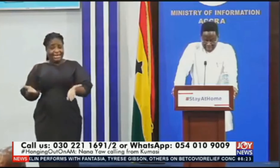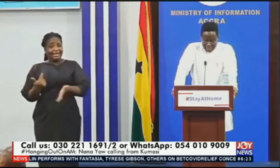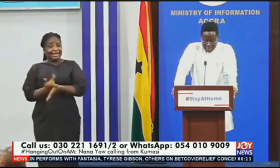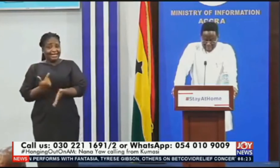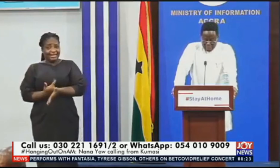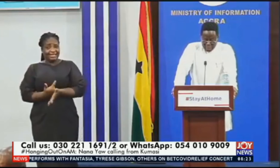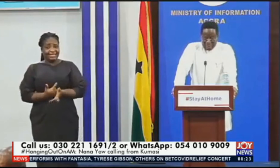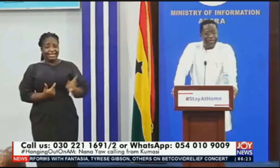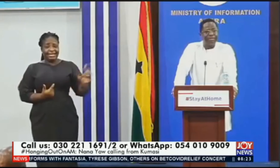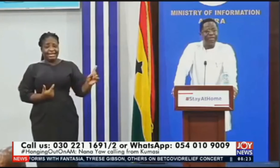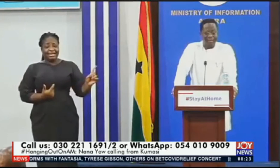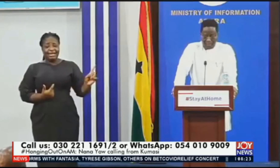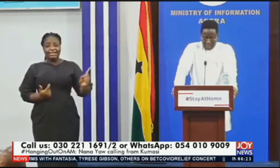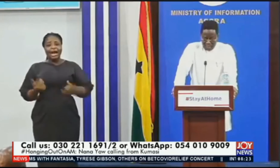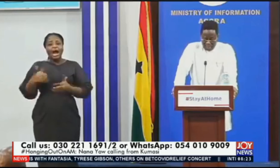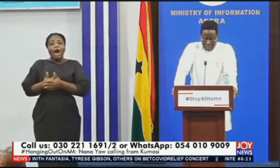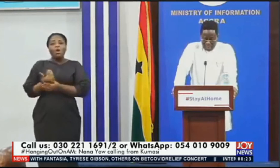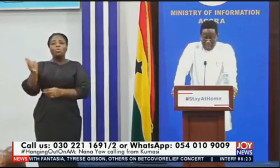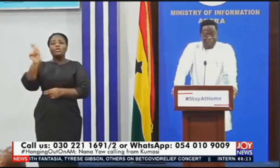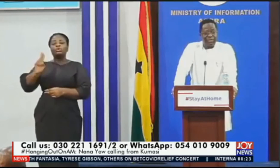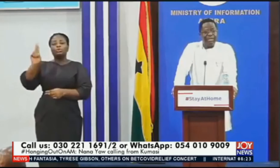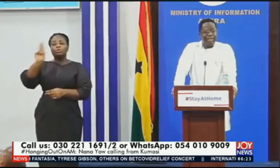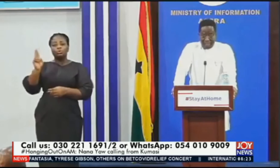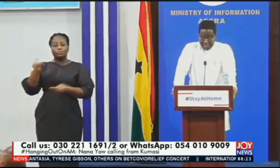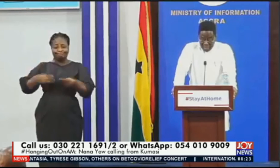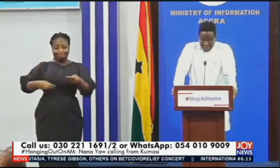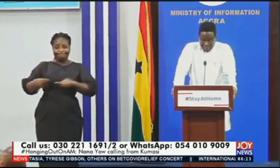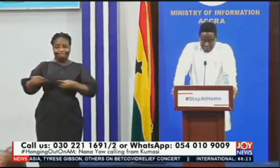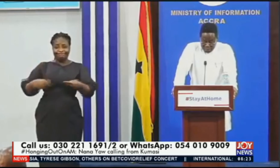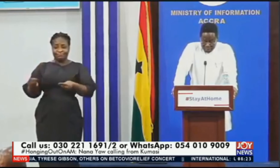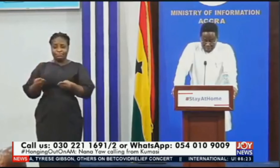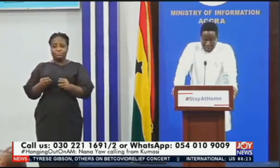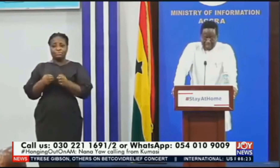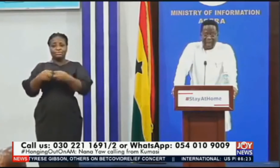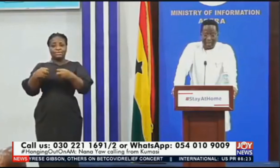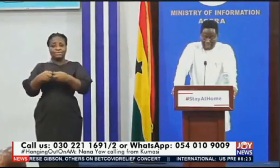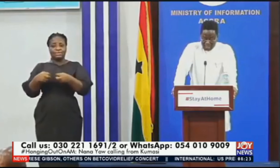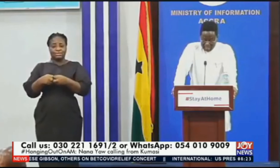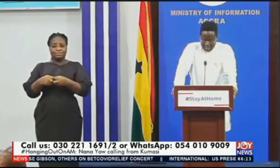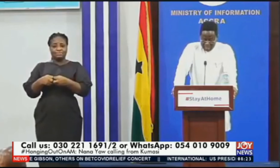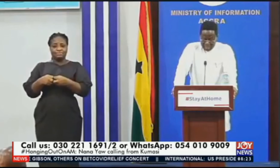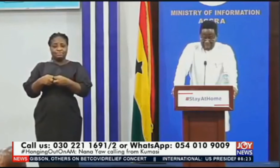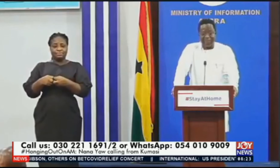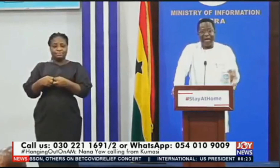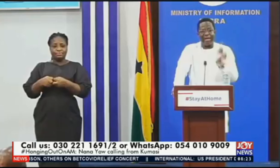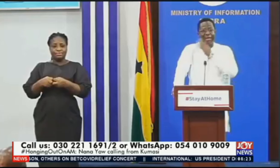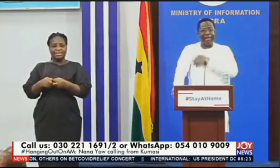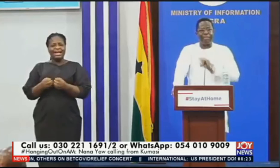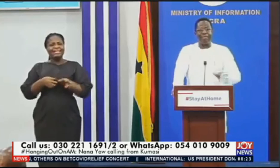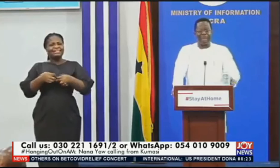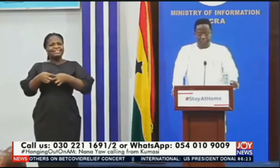and do all this. Ghana appreciate it. I know in no time she will reap a